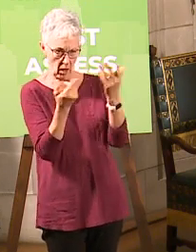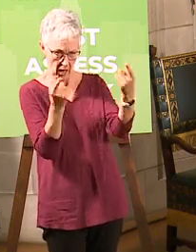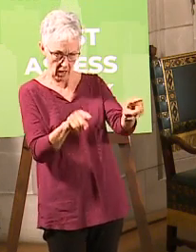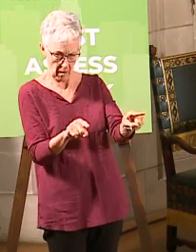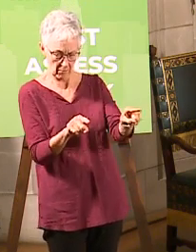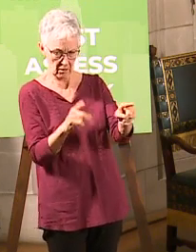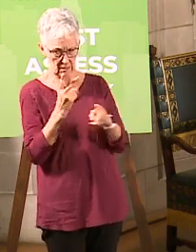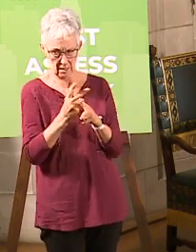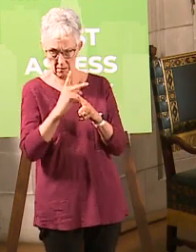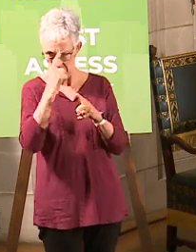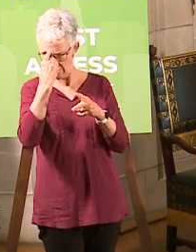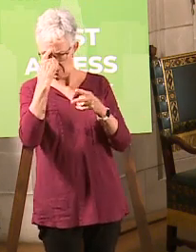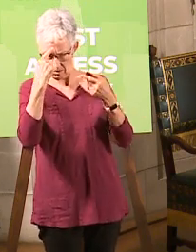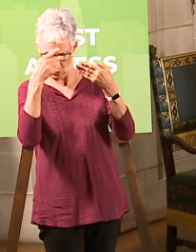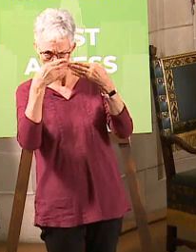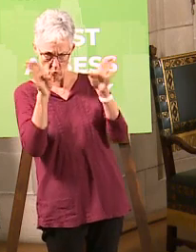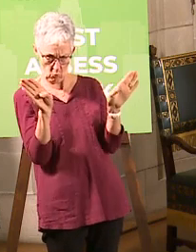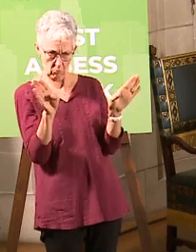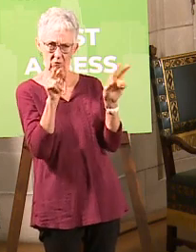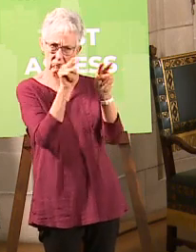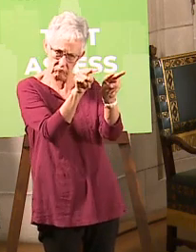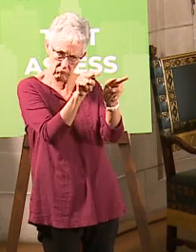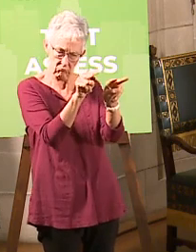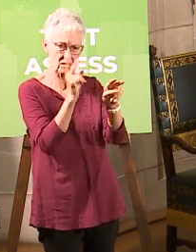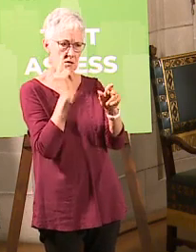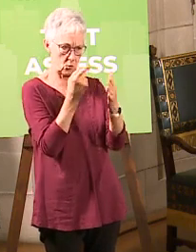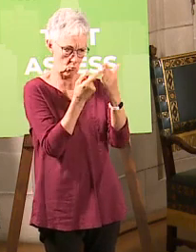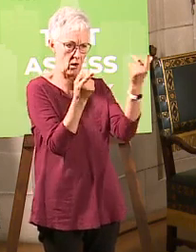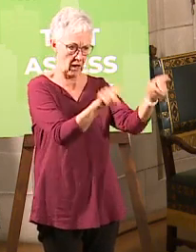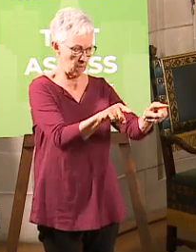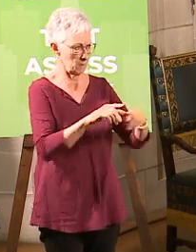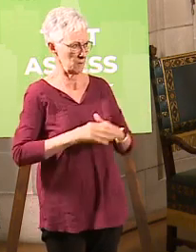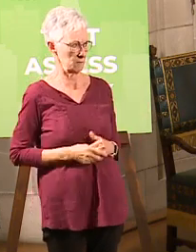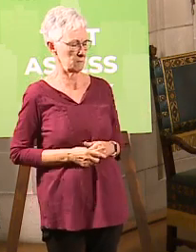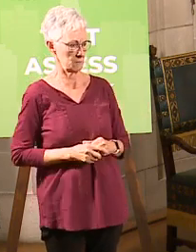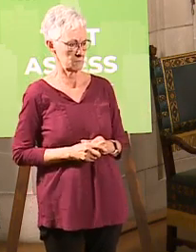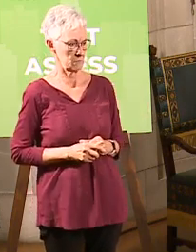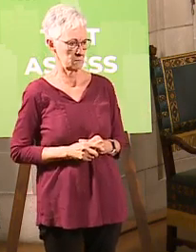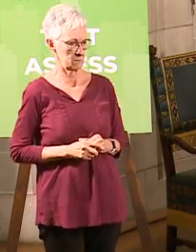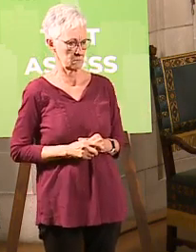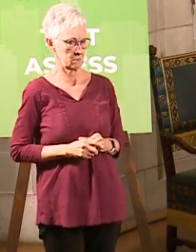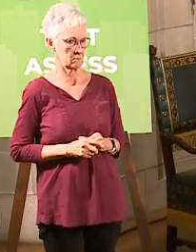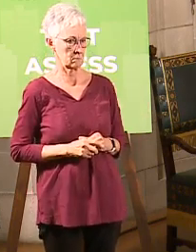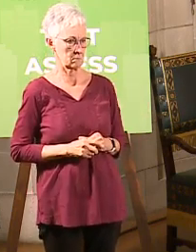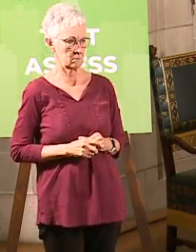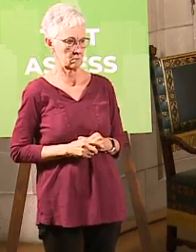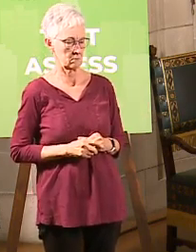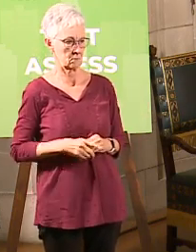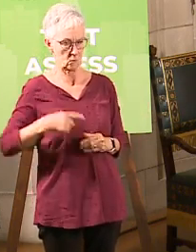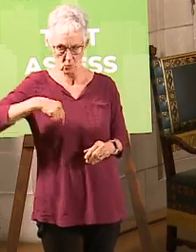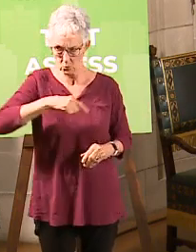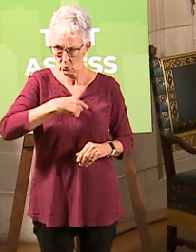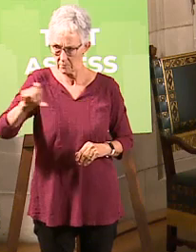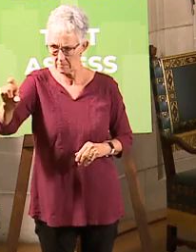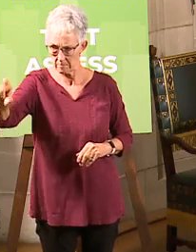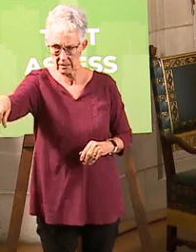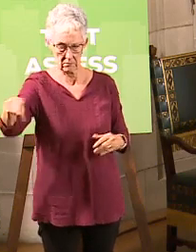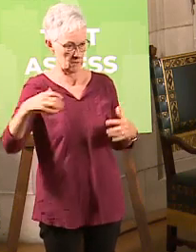of expertise, if Don Klein does not believe that he can bring charges at this time, I believe him. And what I'd